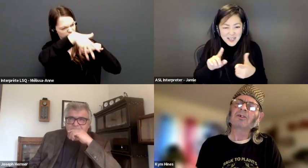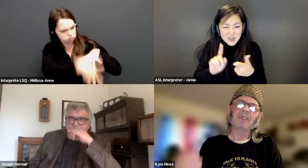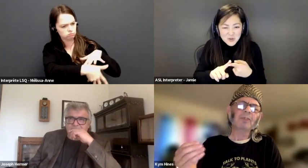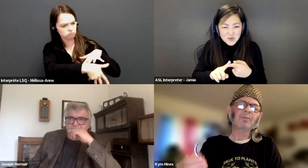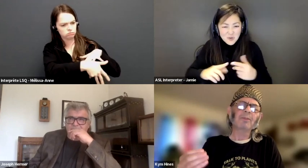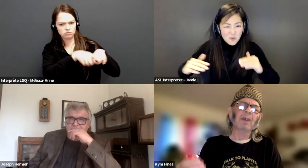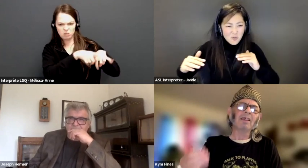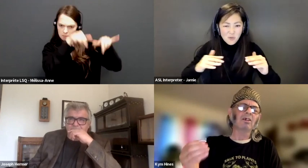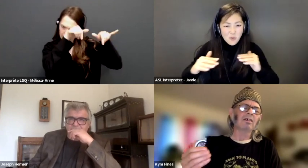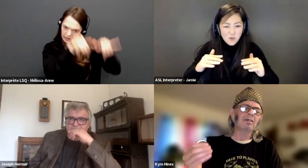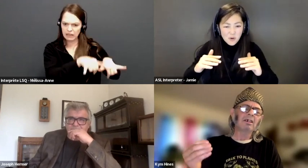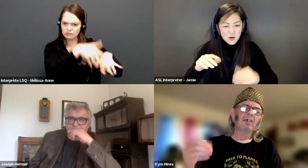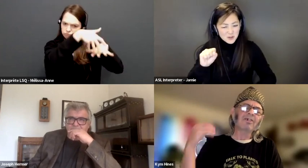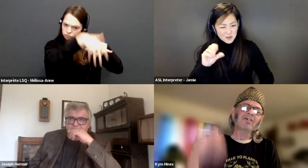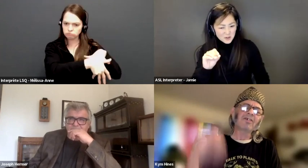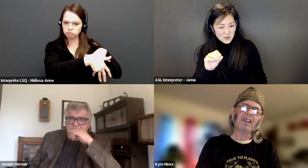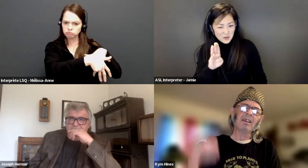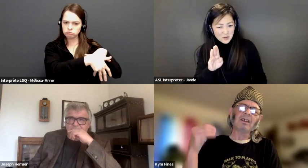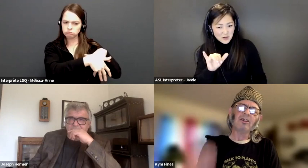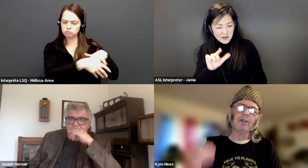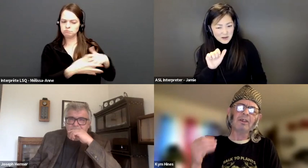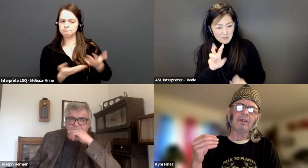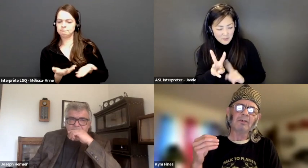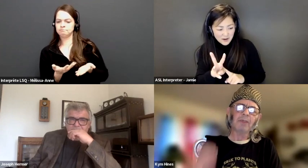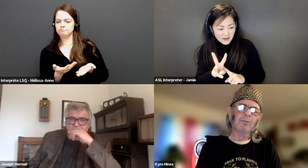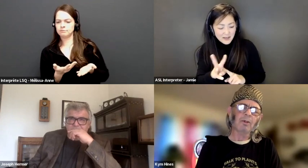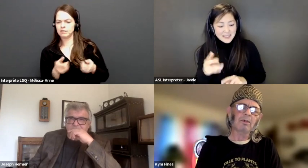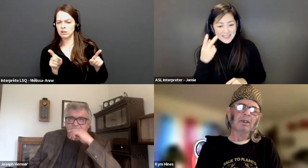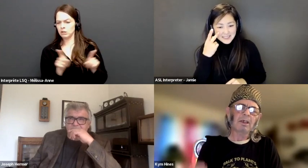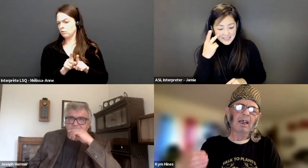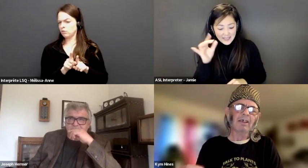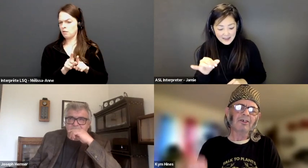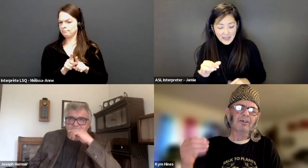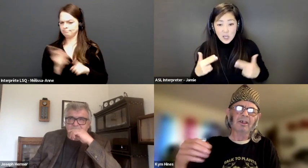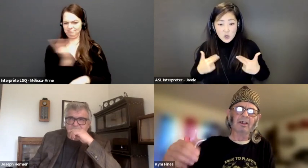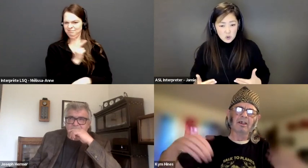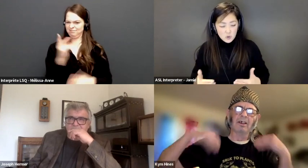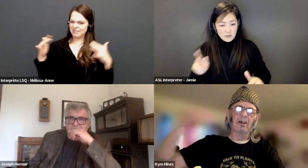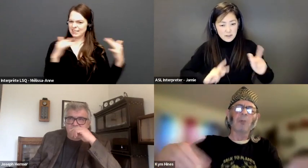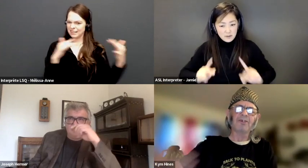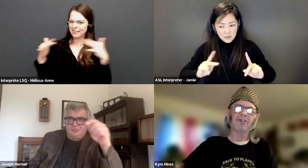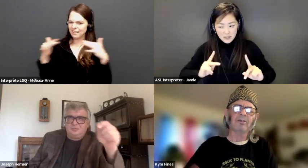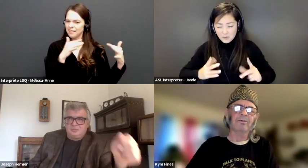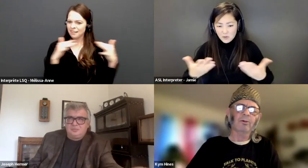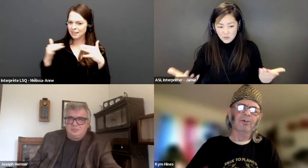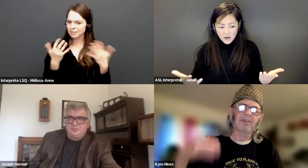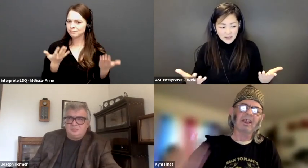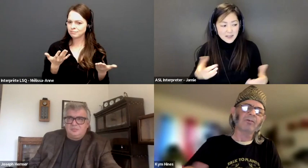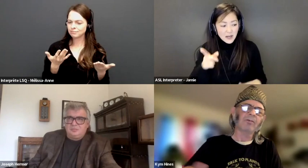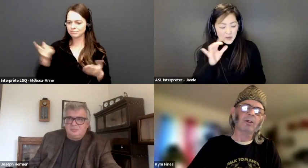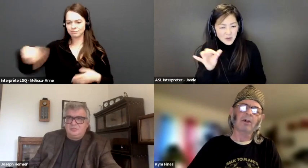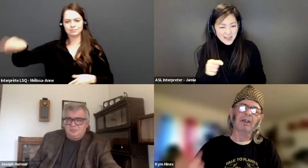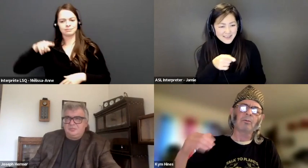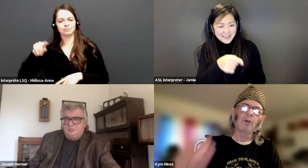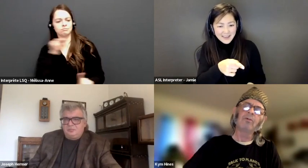So it's like the bylaw are seeing human people as a oppositional force that they have to